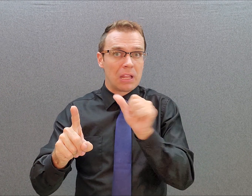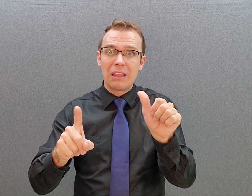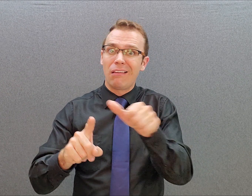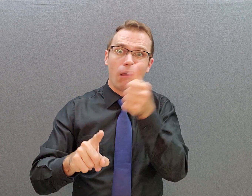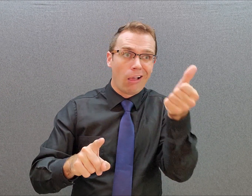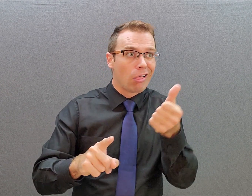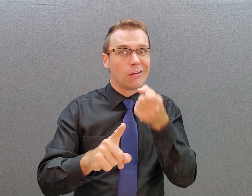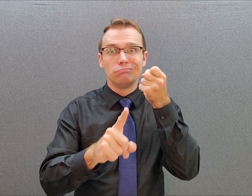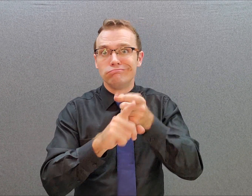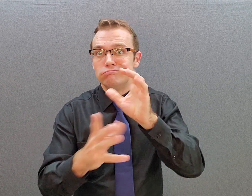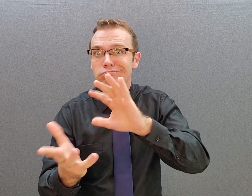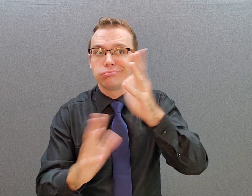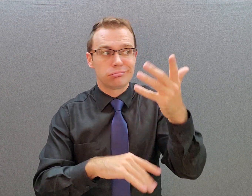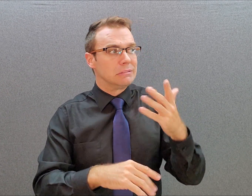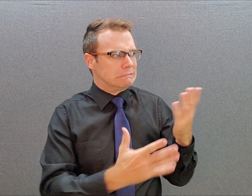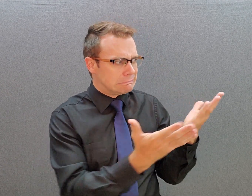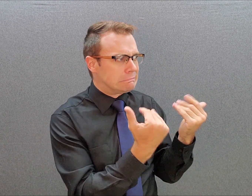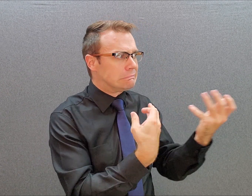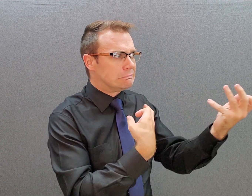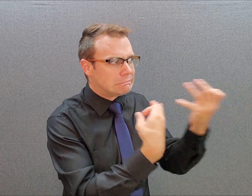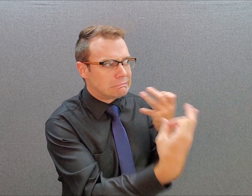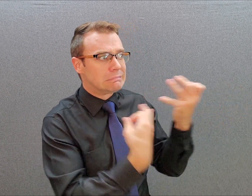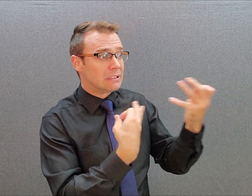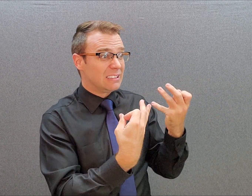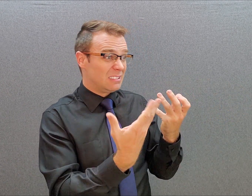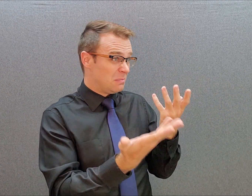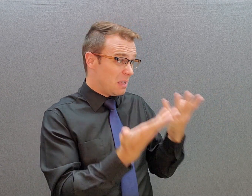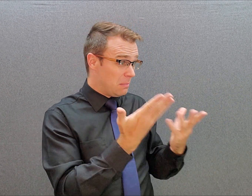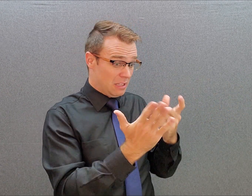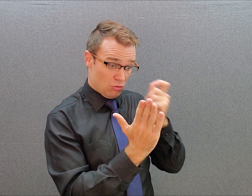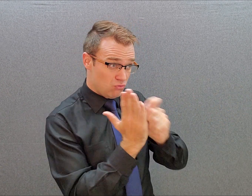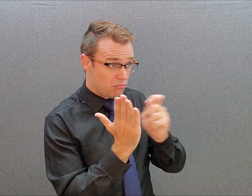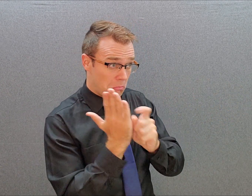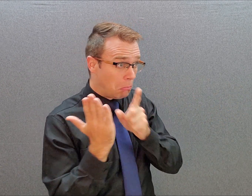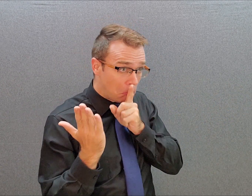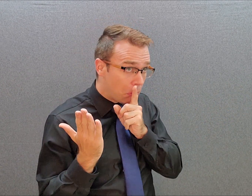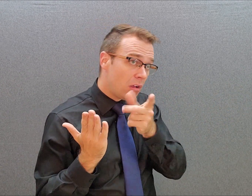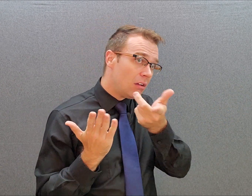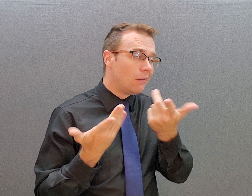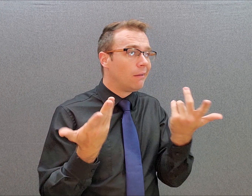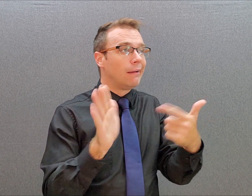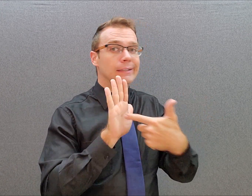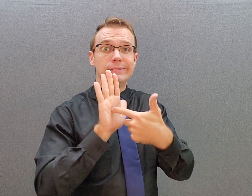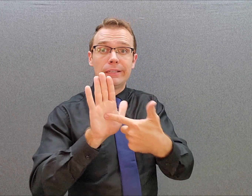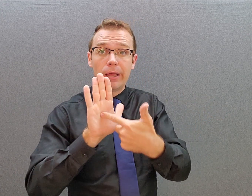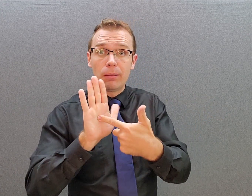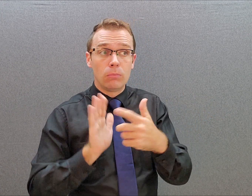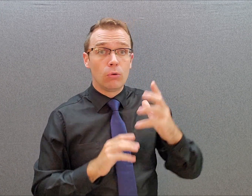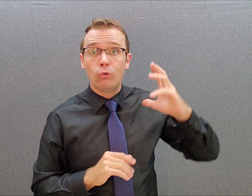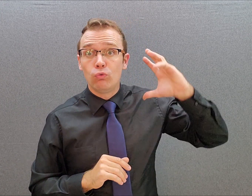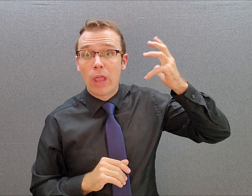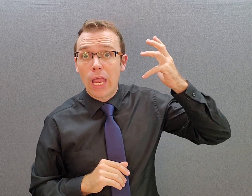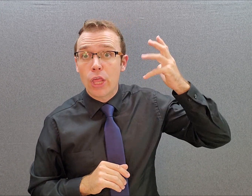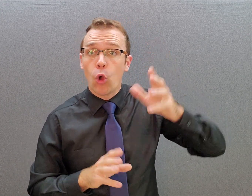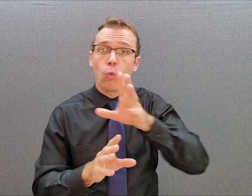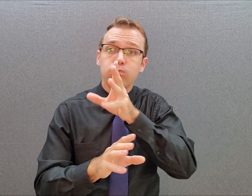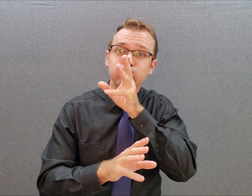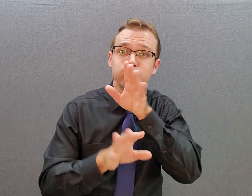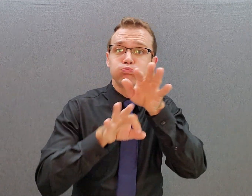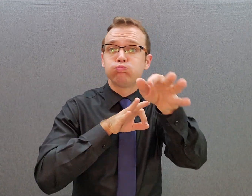other disaster-related information that is not already in writing, such as radio information about